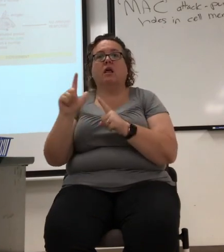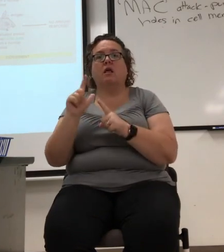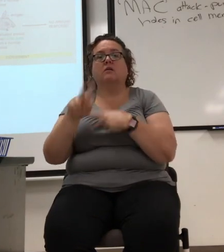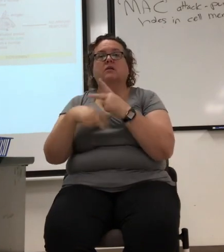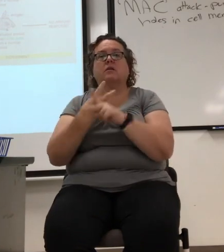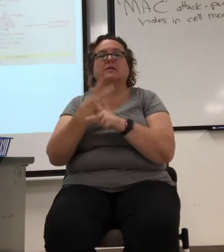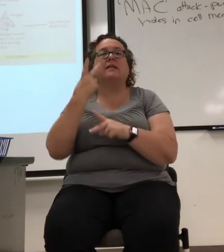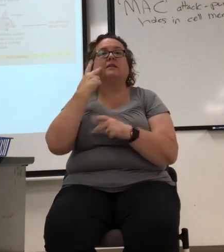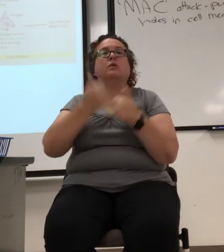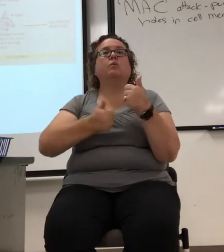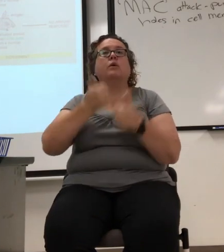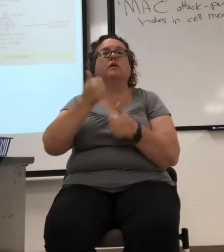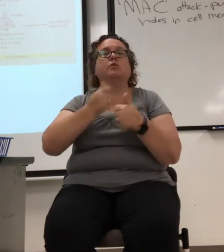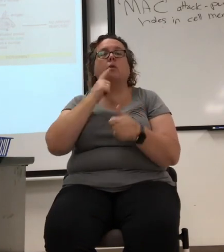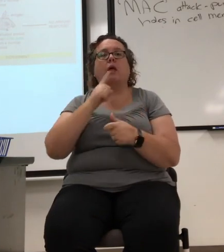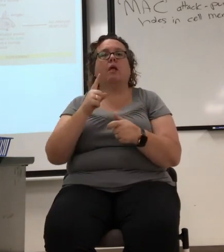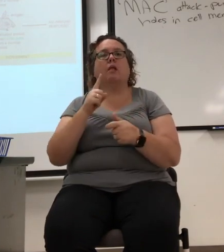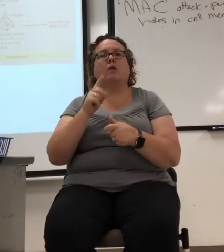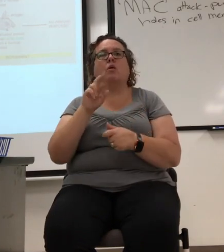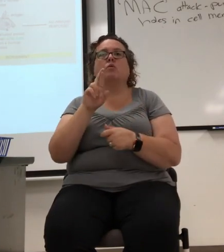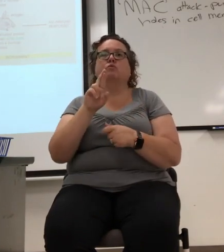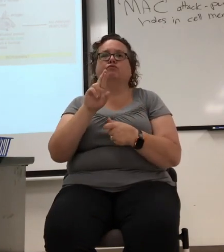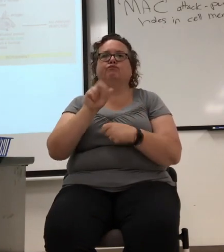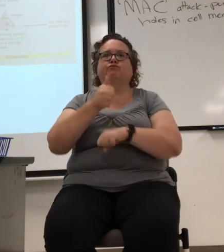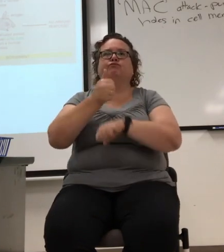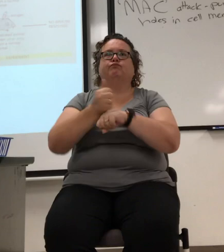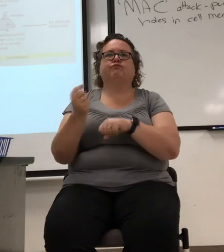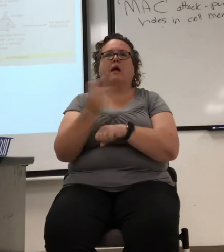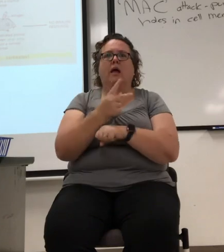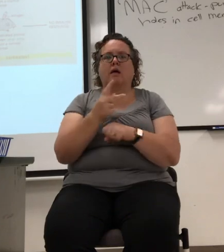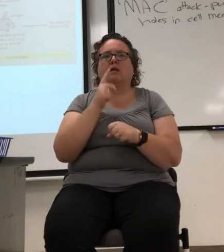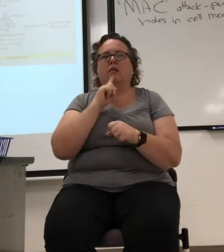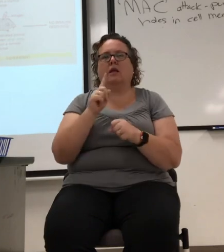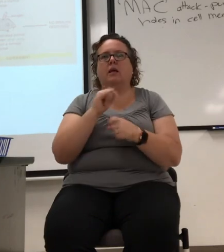restores the immune response. So for example, start with this one.